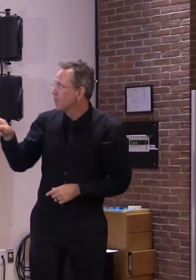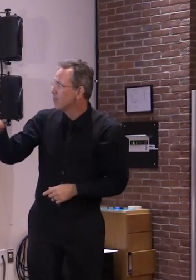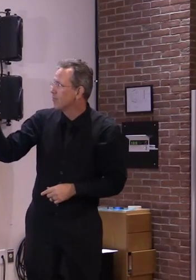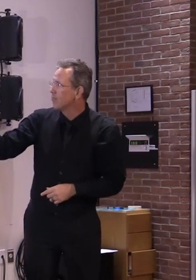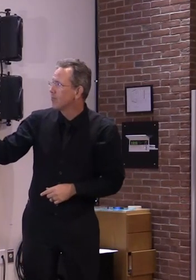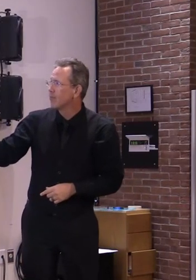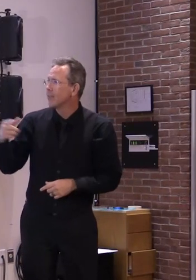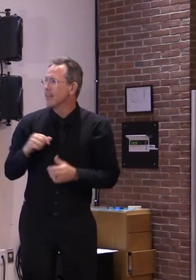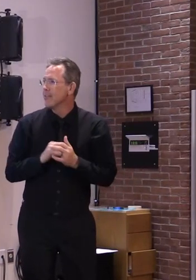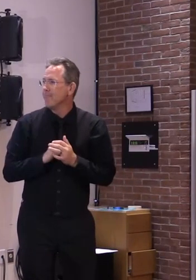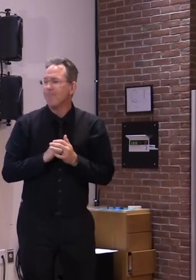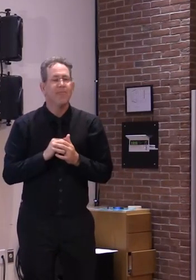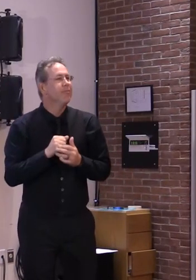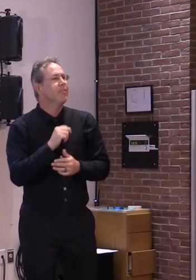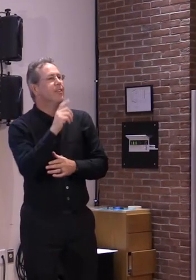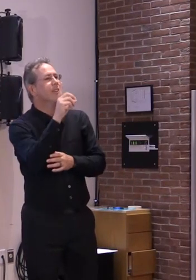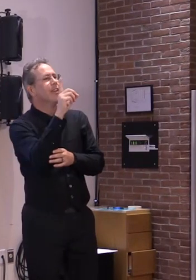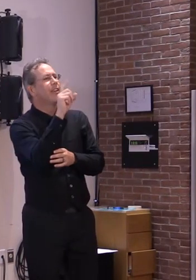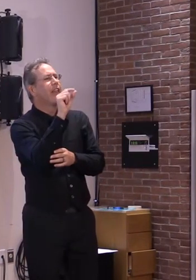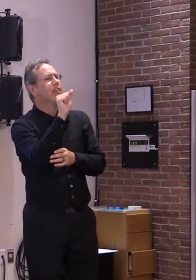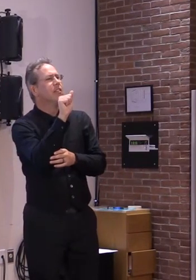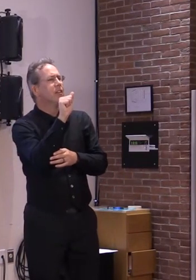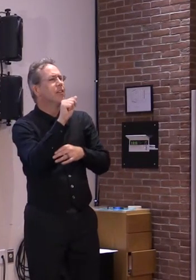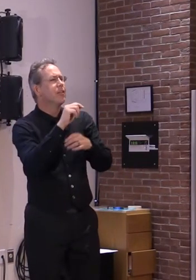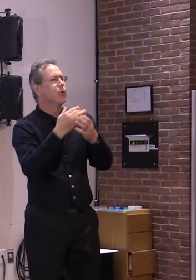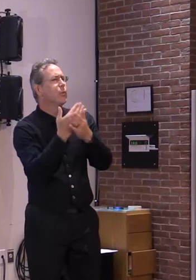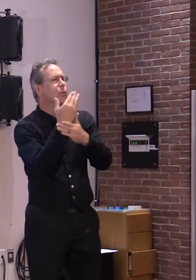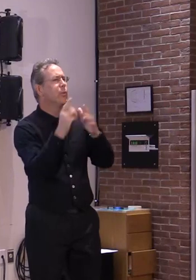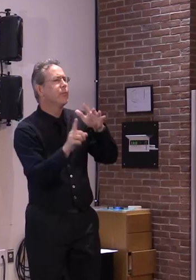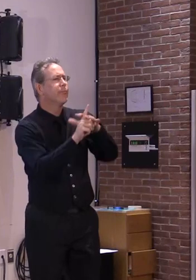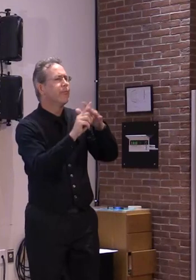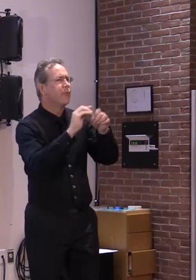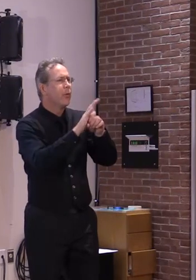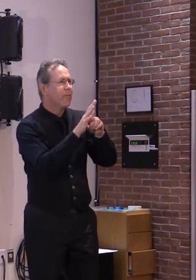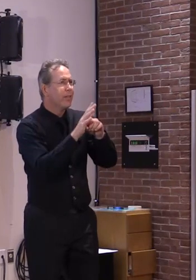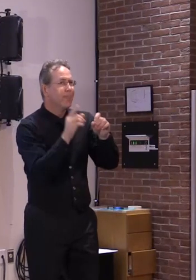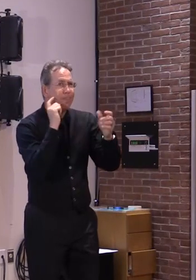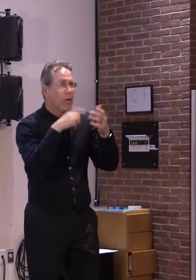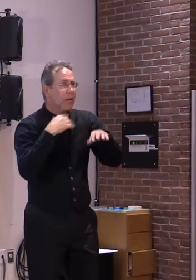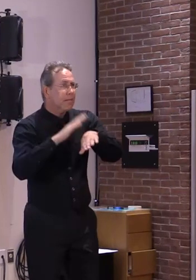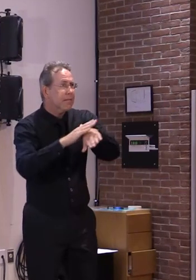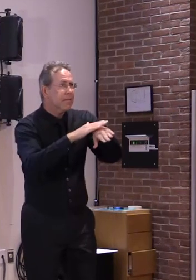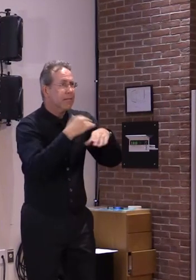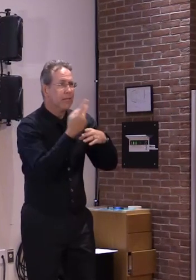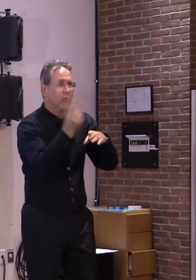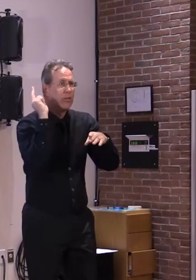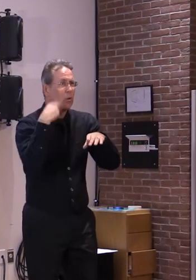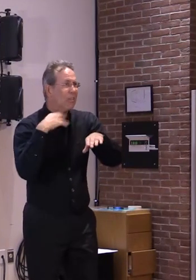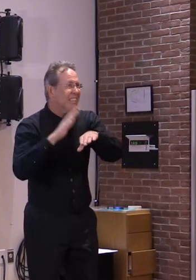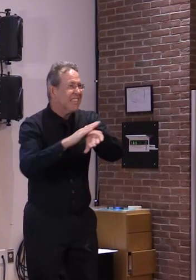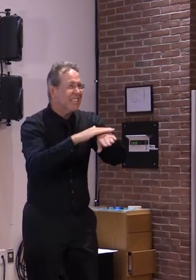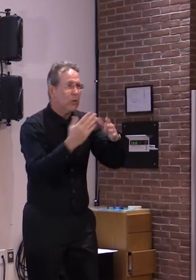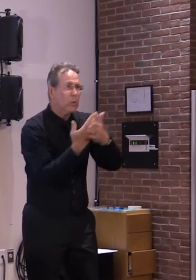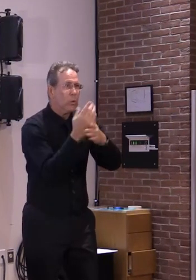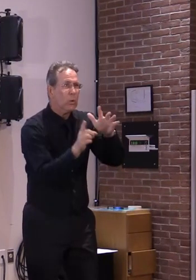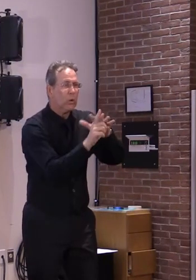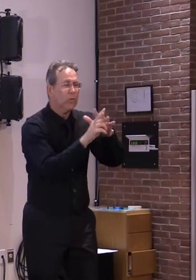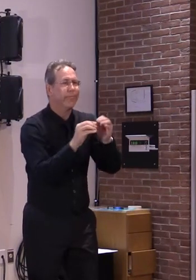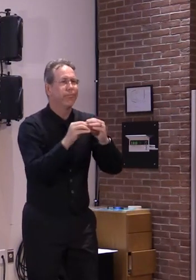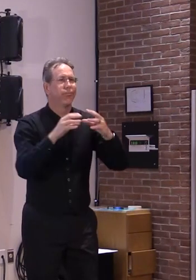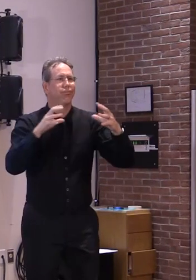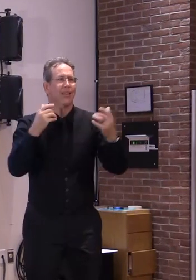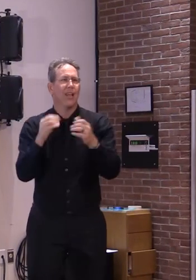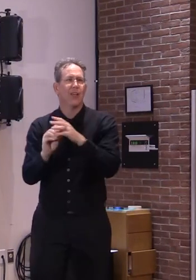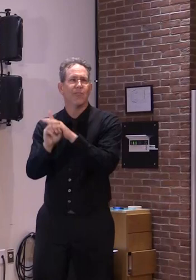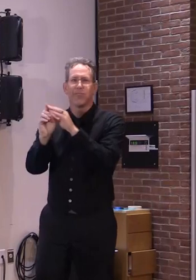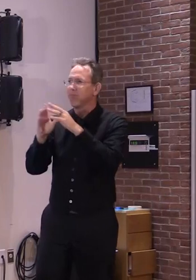a relative increase in the Delta variant as well, or at least the regions in which the states are located are seeing the rise. We mentioned last